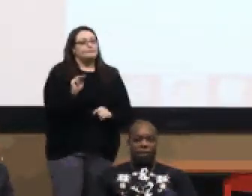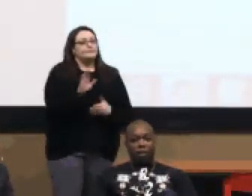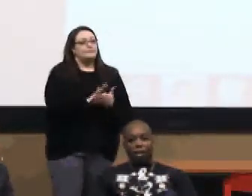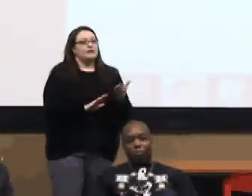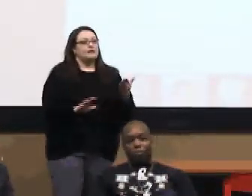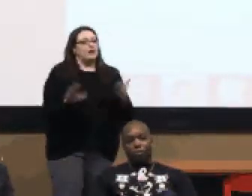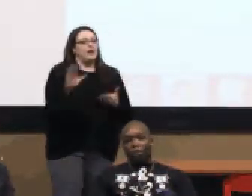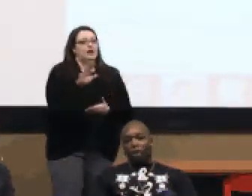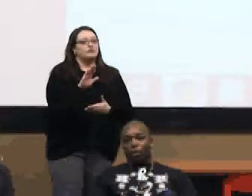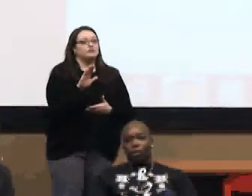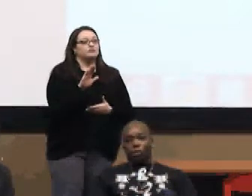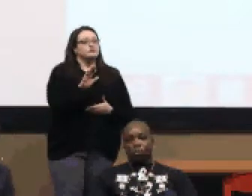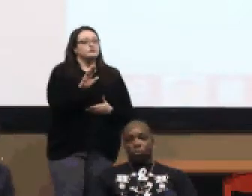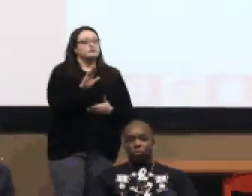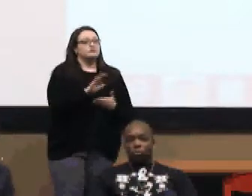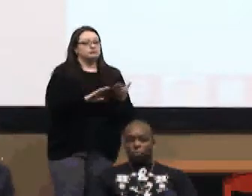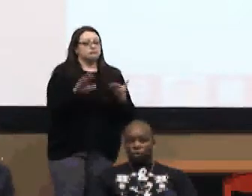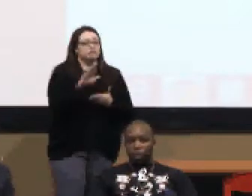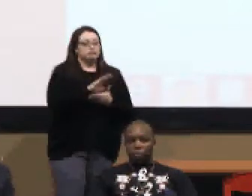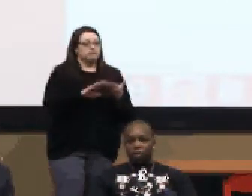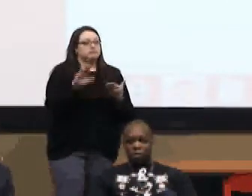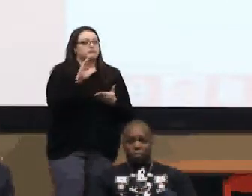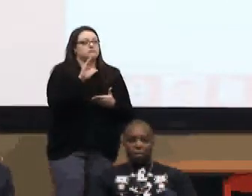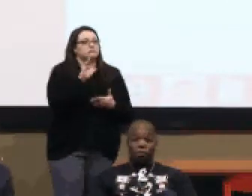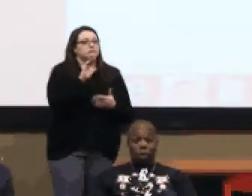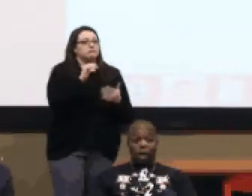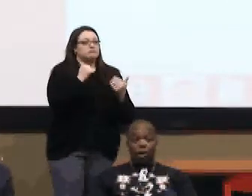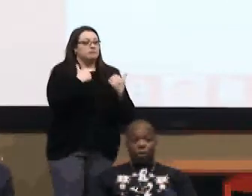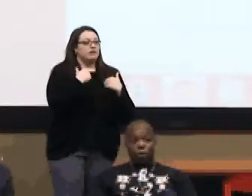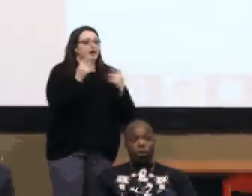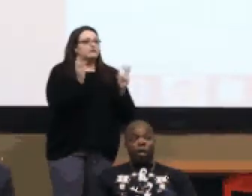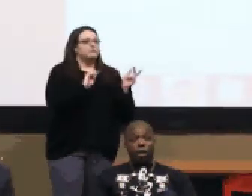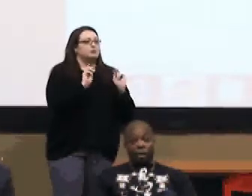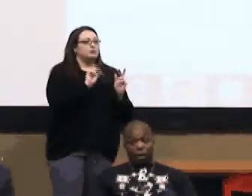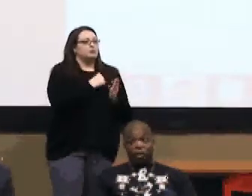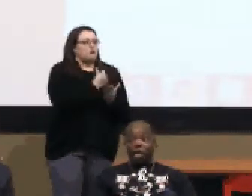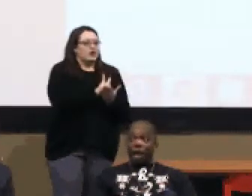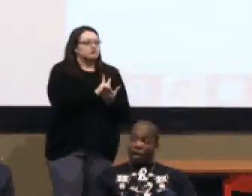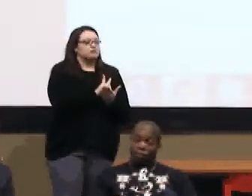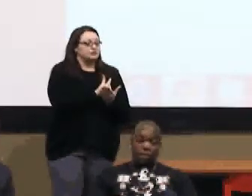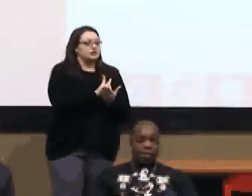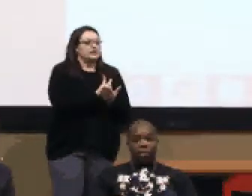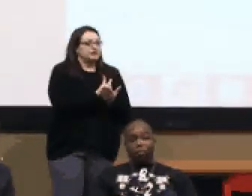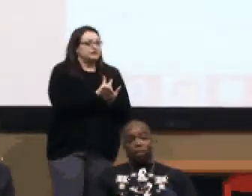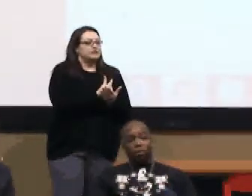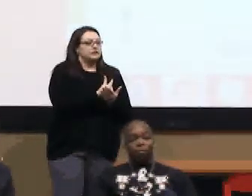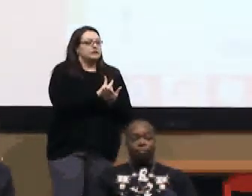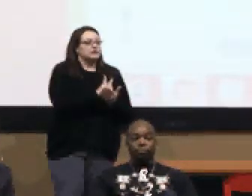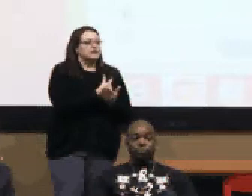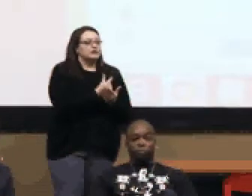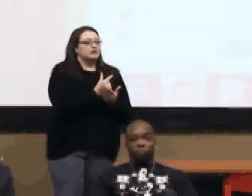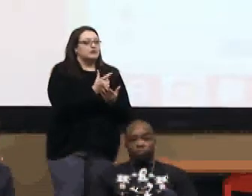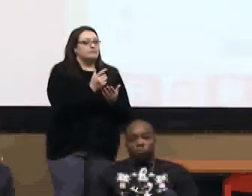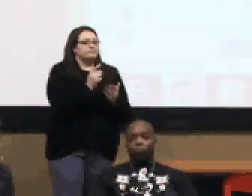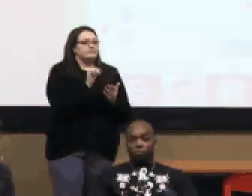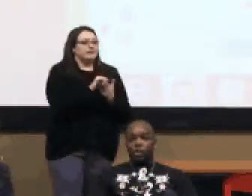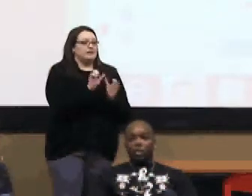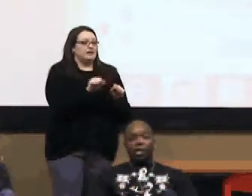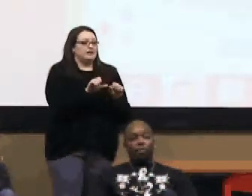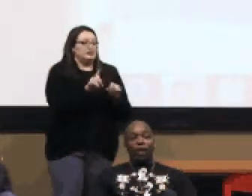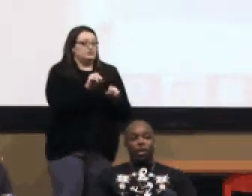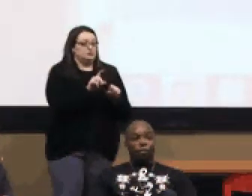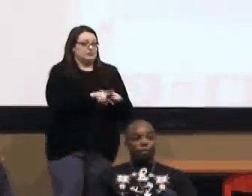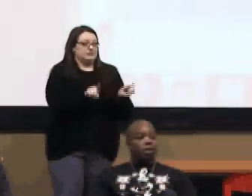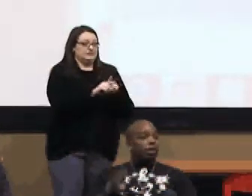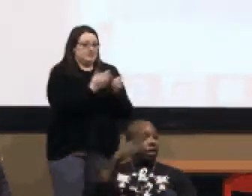Colleges are turning out people that can do something similar to what I can do literally every 6 months. That's